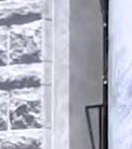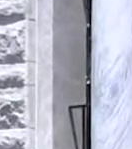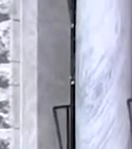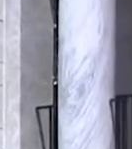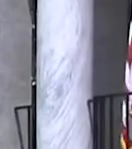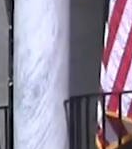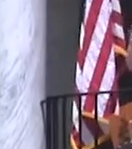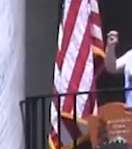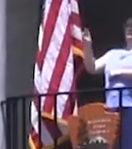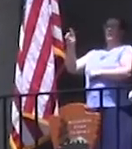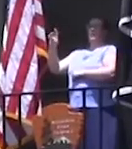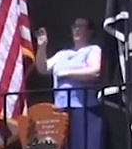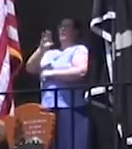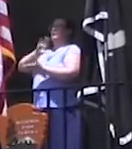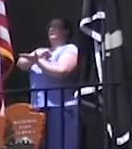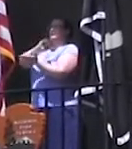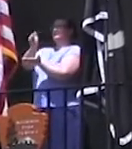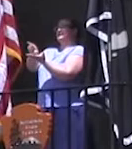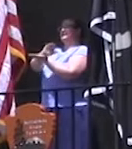Cemetery Administrator.